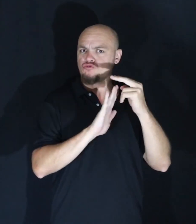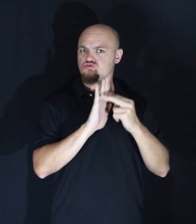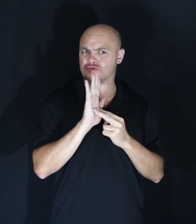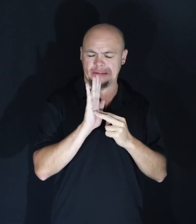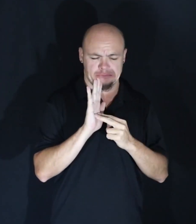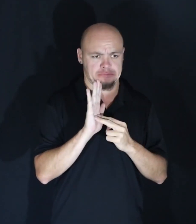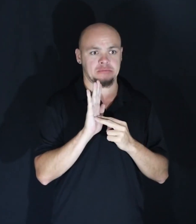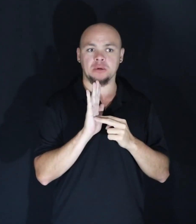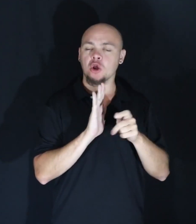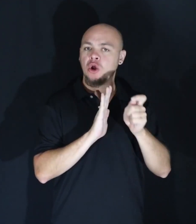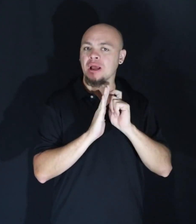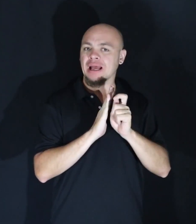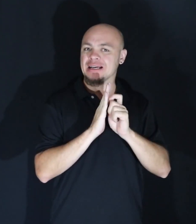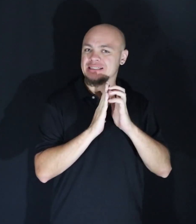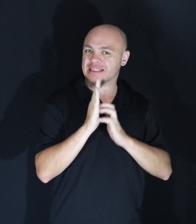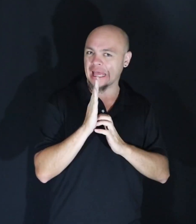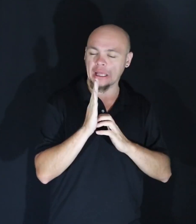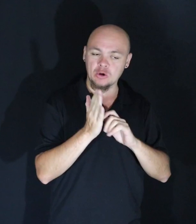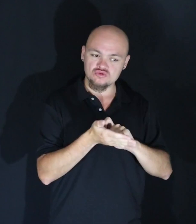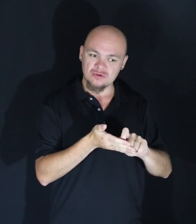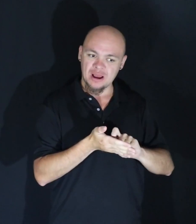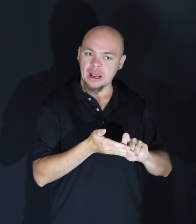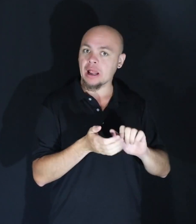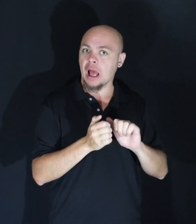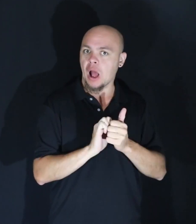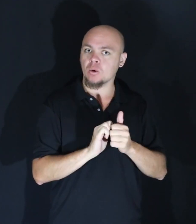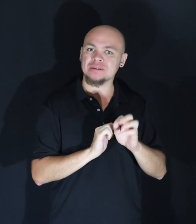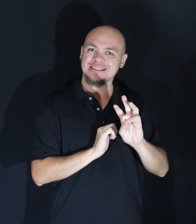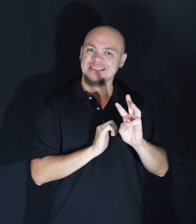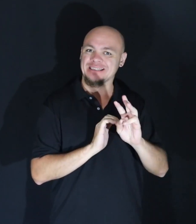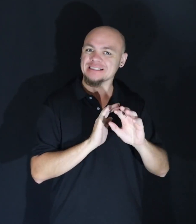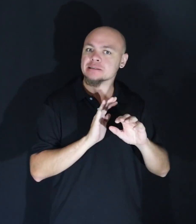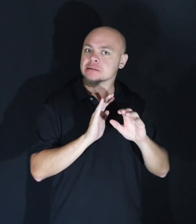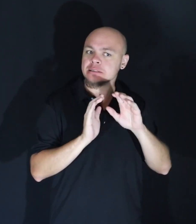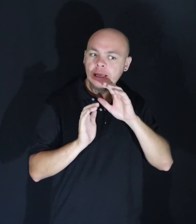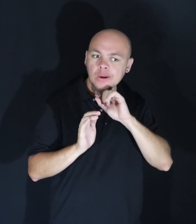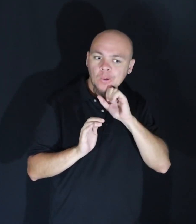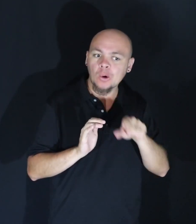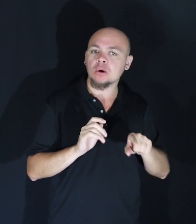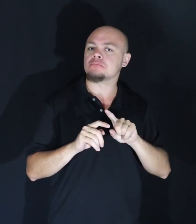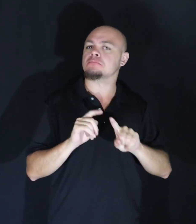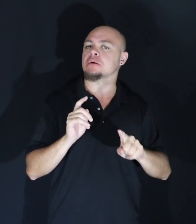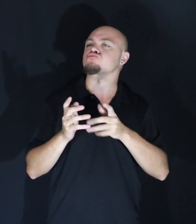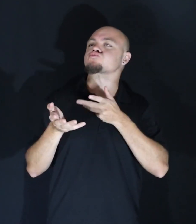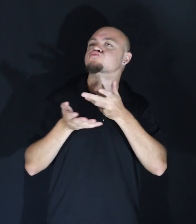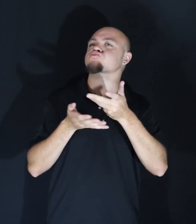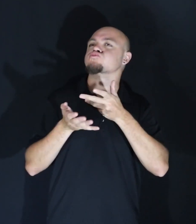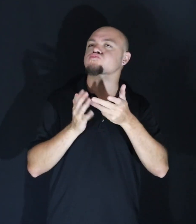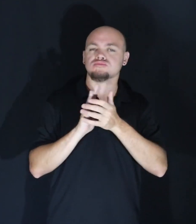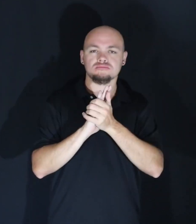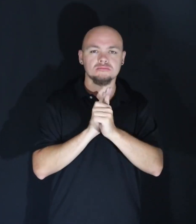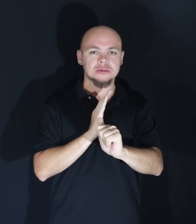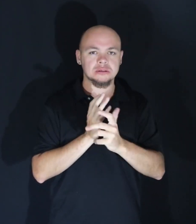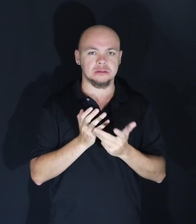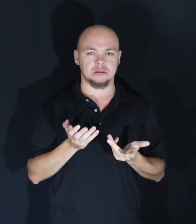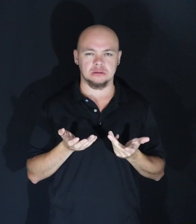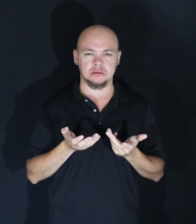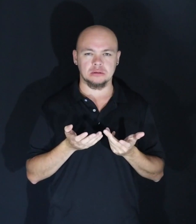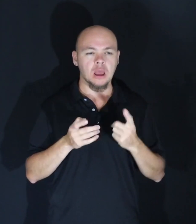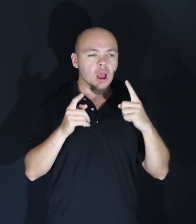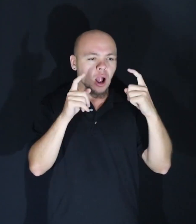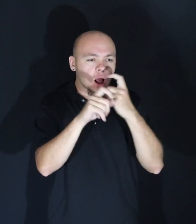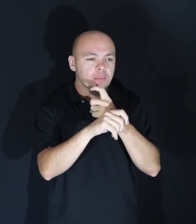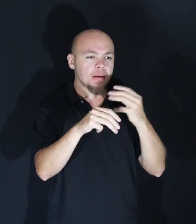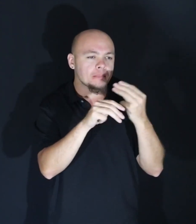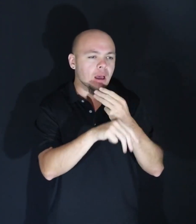writes essays more like a 6-year-old, but can hold deep conversations with adults. She understands complex maths, but struggles